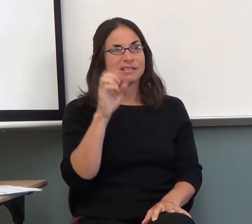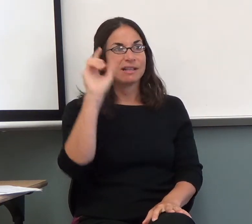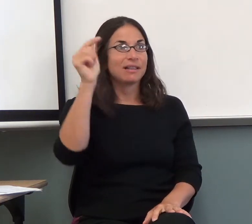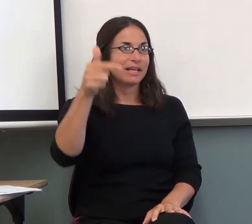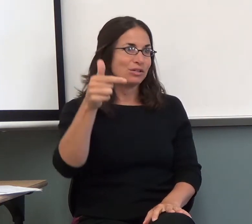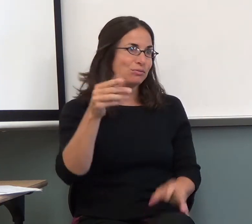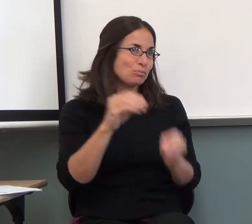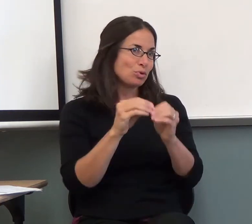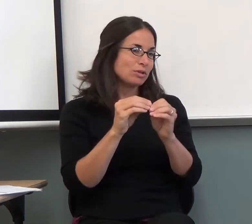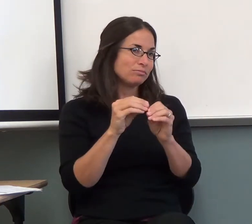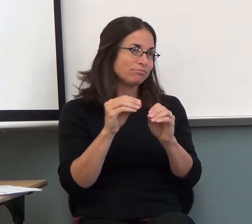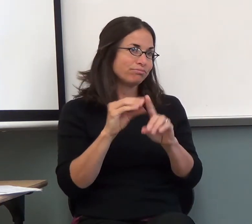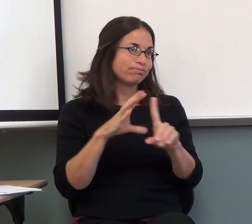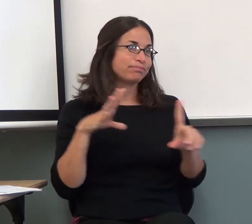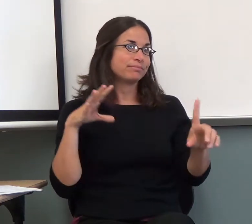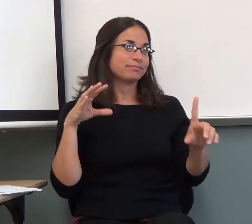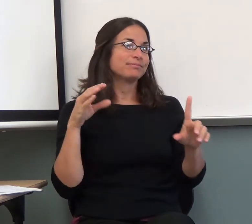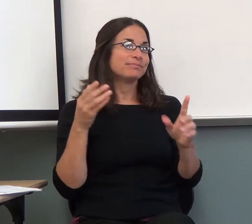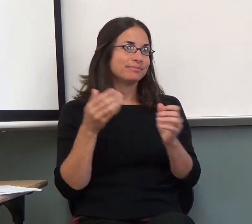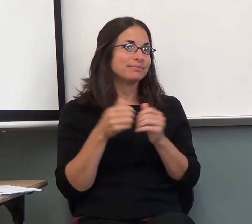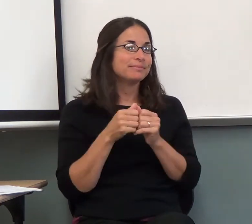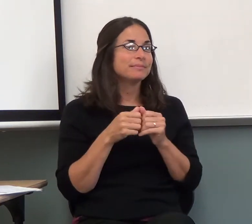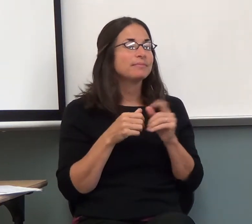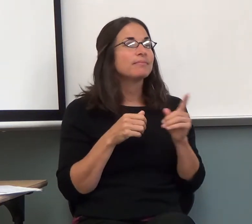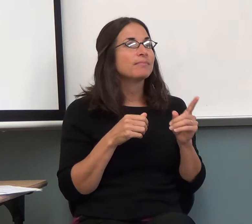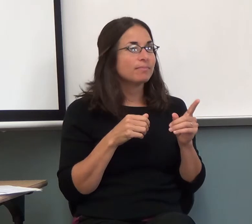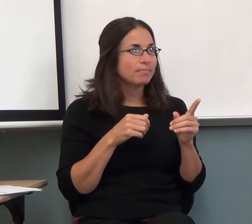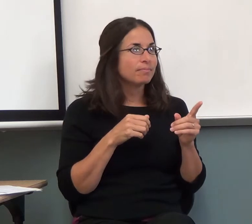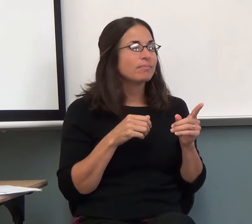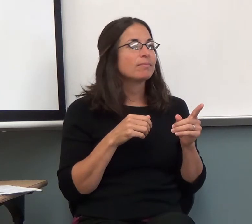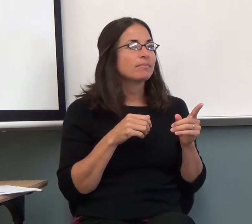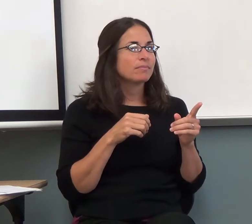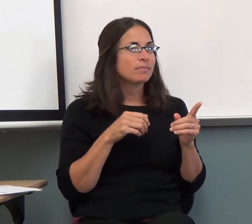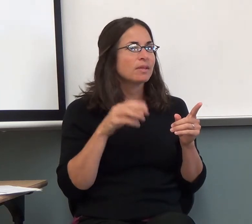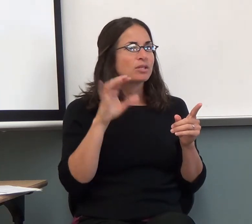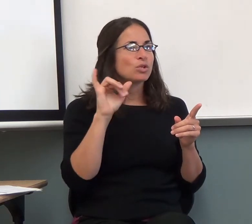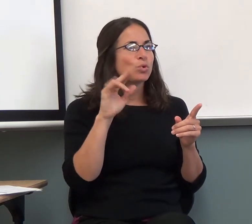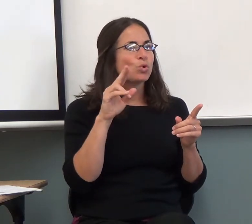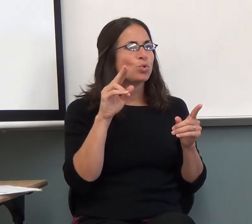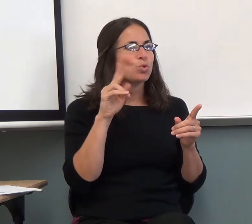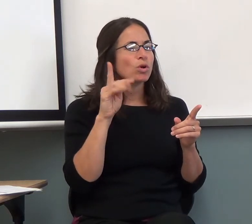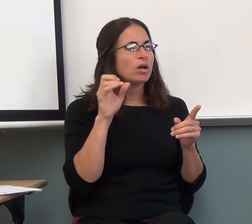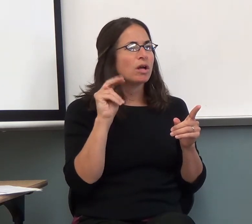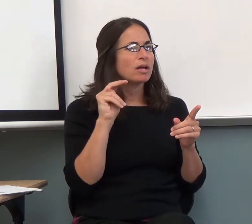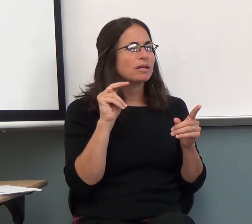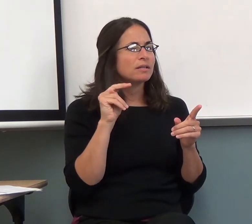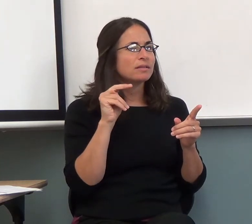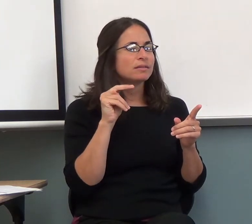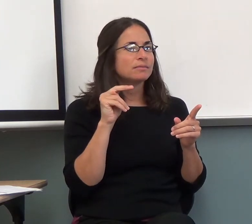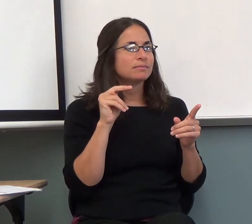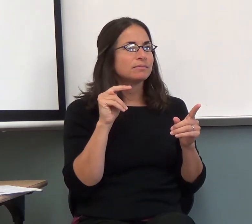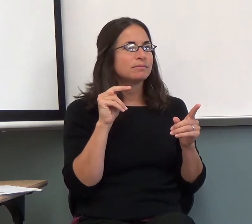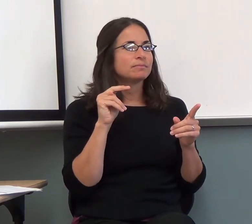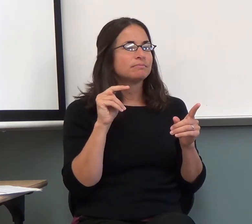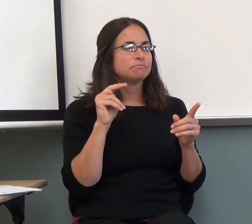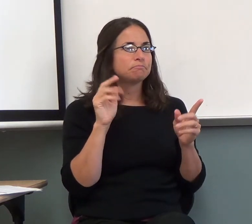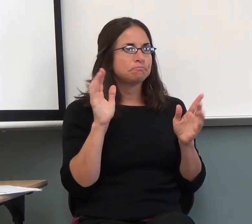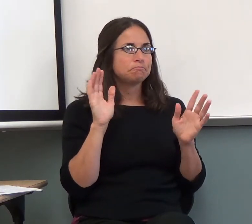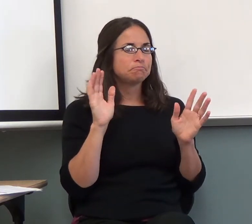Yukon. That's correct. Is that correct? It's Okay. just a noun. So you want, it's only a noun. How about number 5? Let's try number 5.